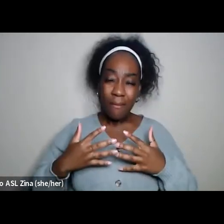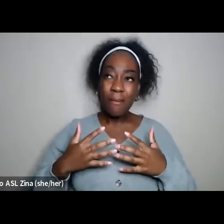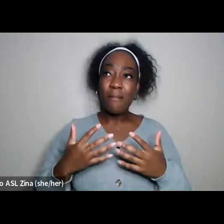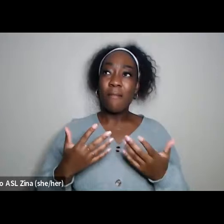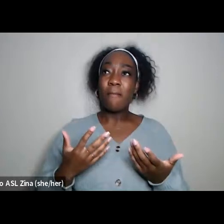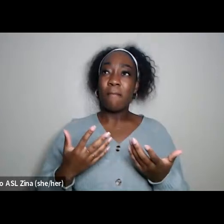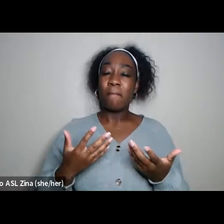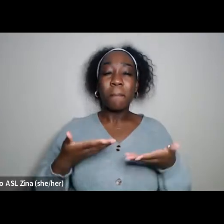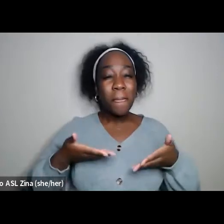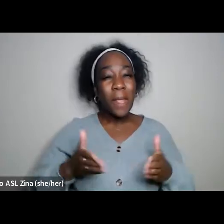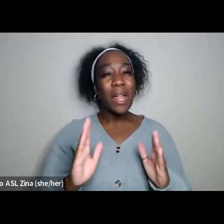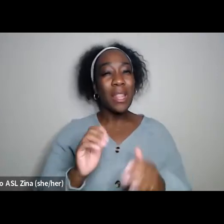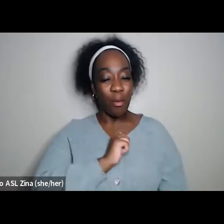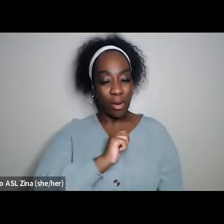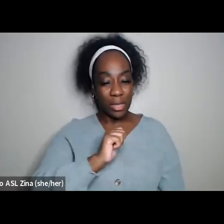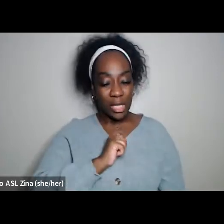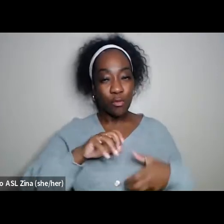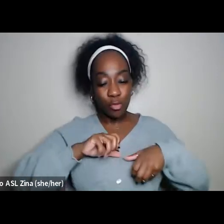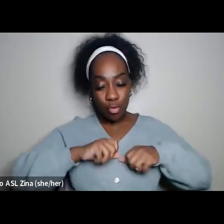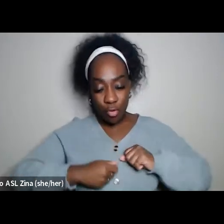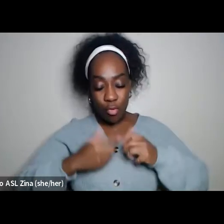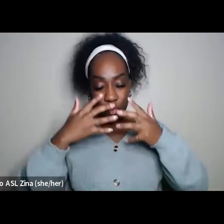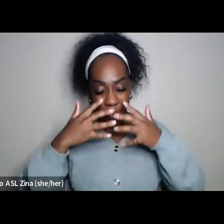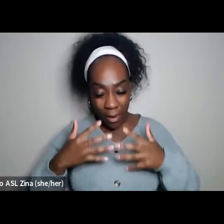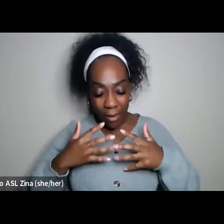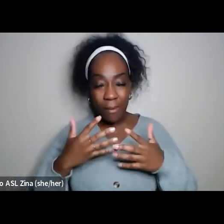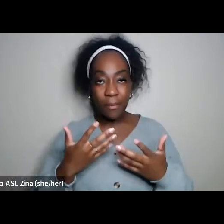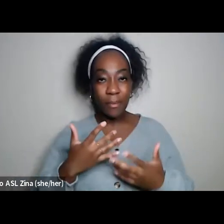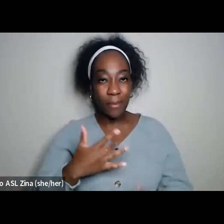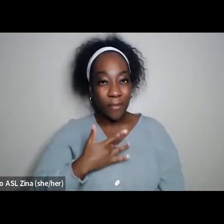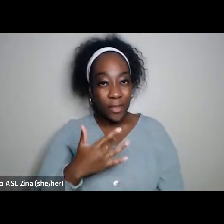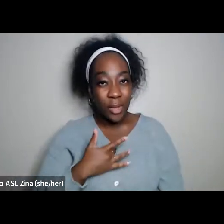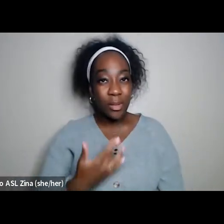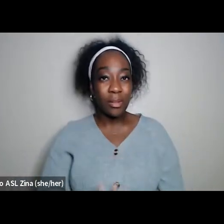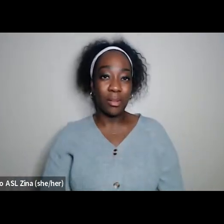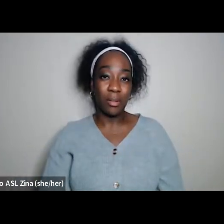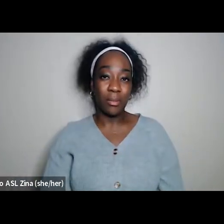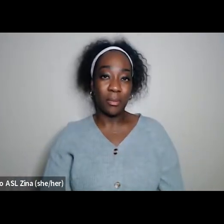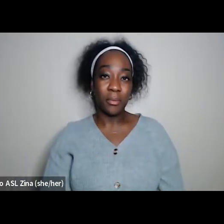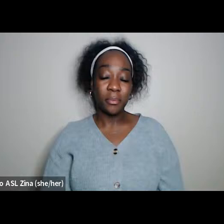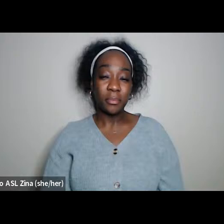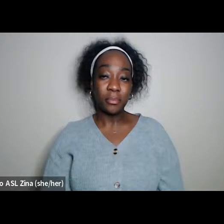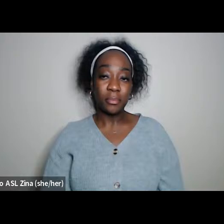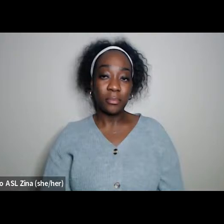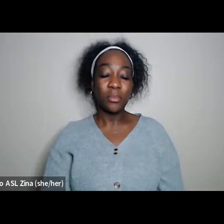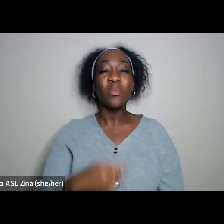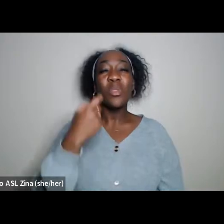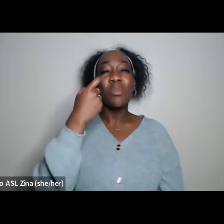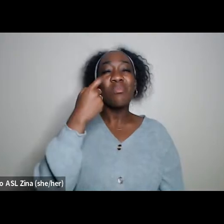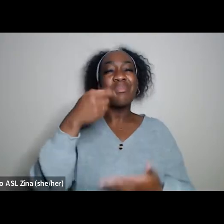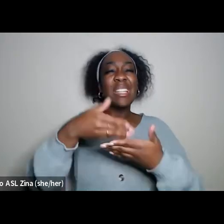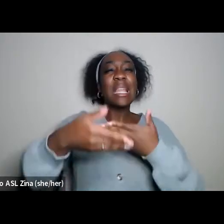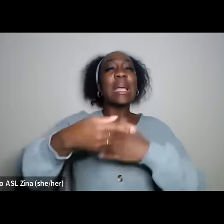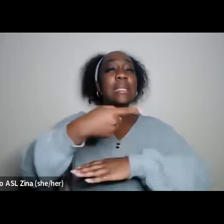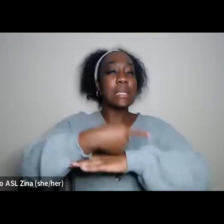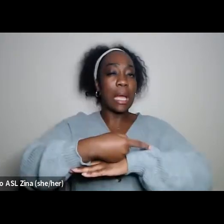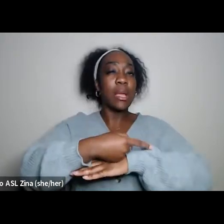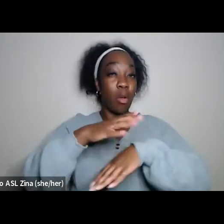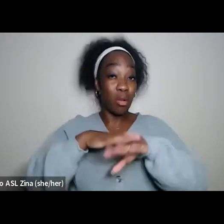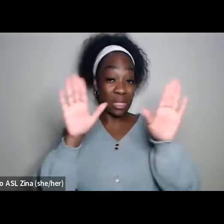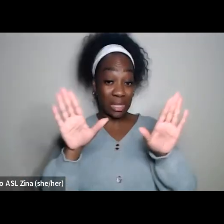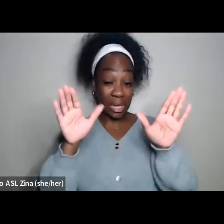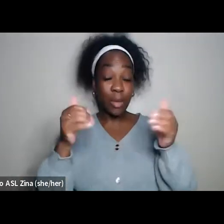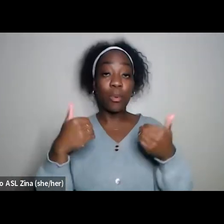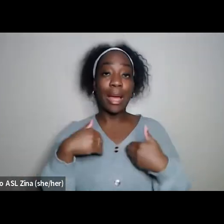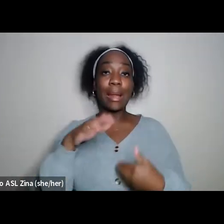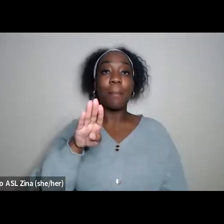allow ourselves to grieve and to feel. We had a Black Lives Matter meeting the next day on Sunday, and one of the